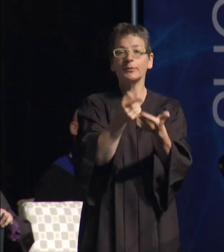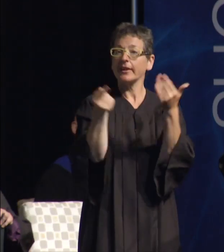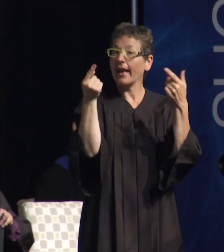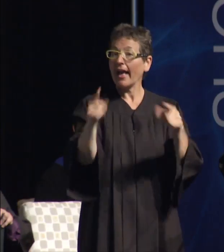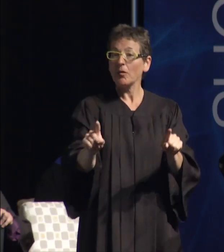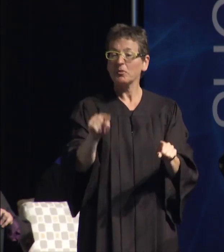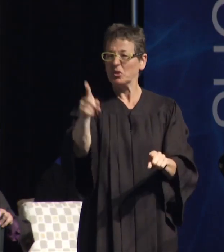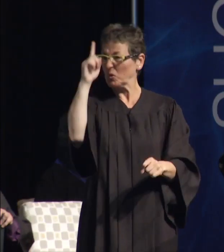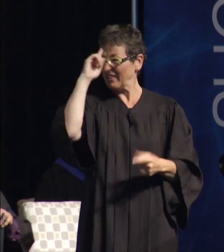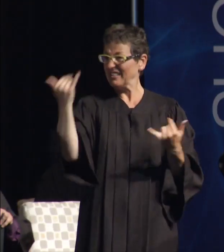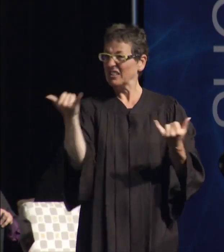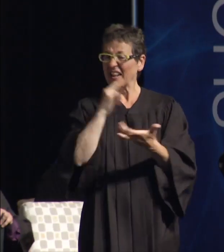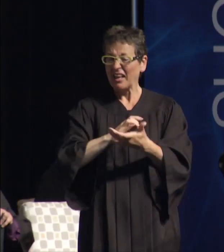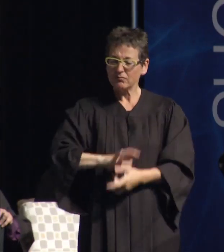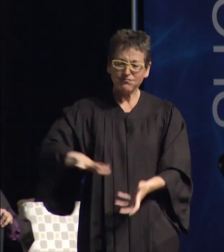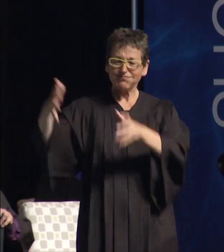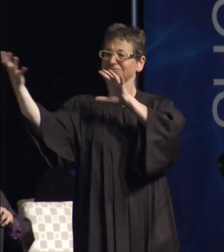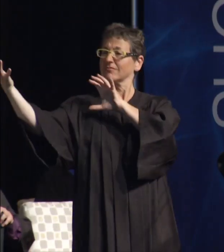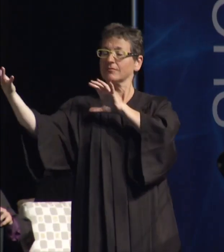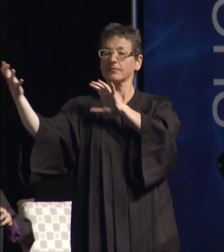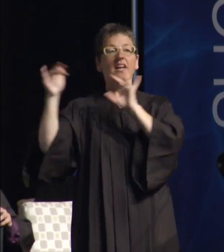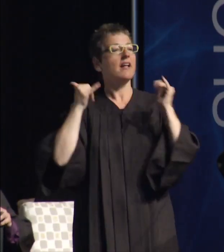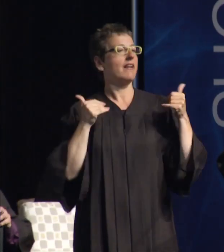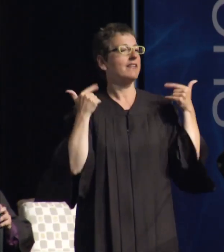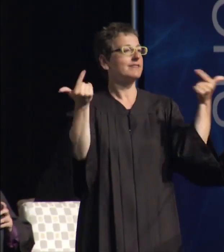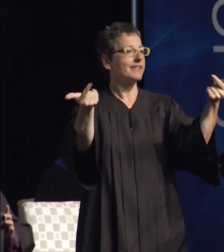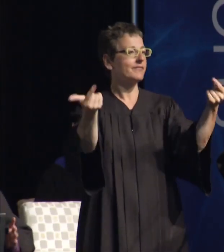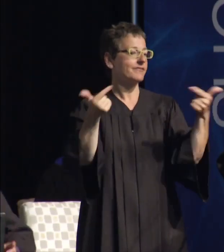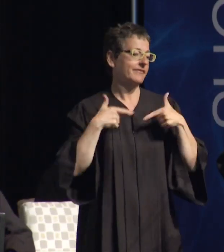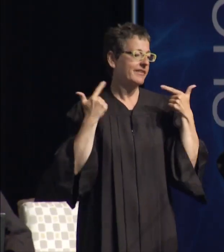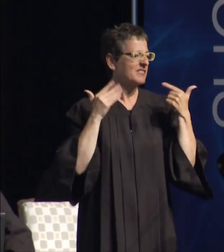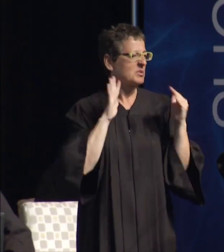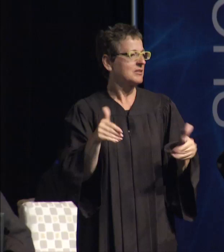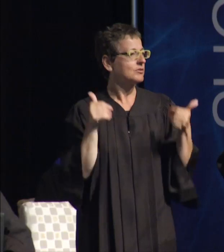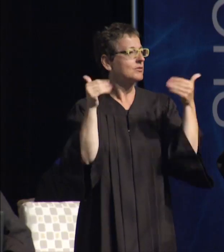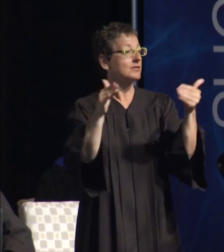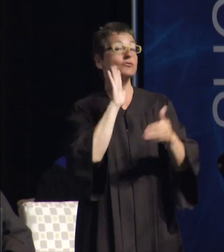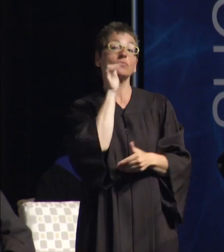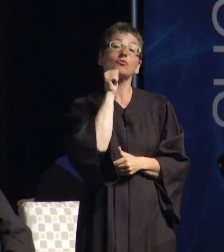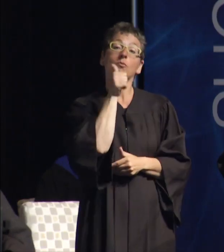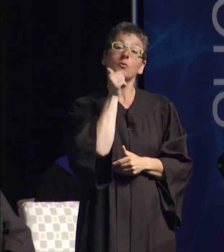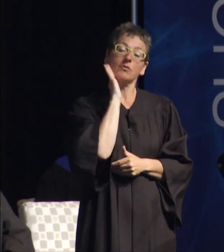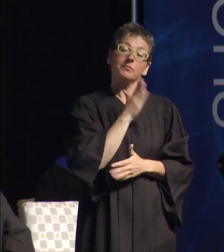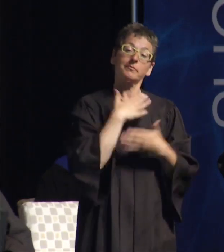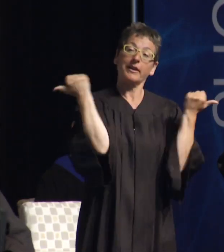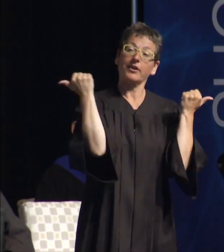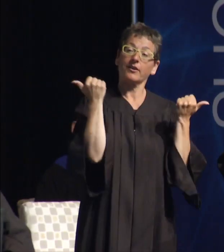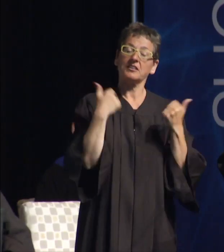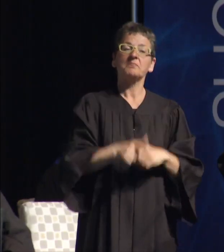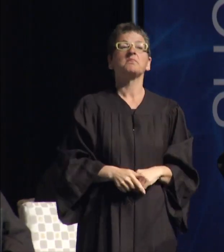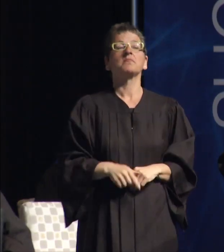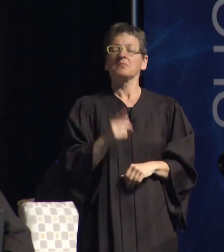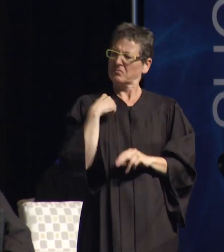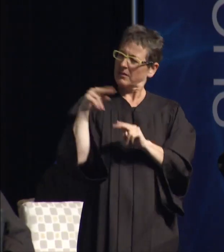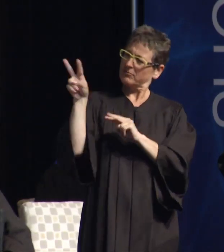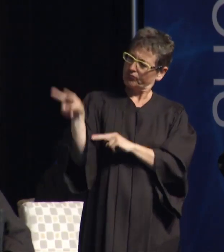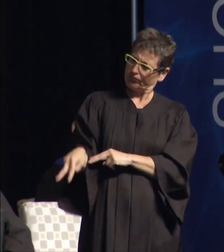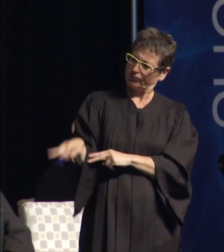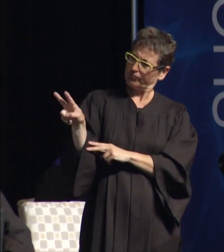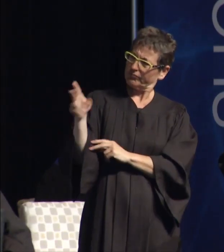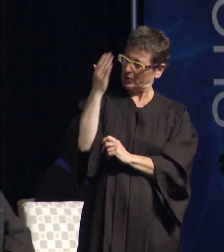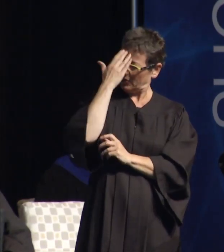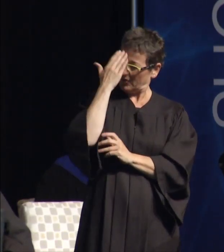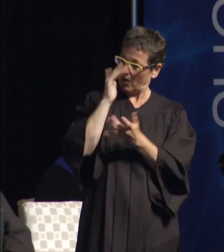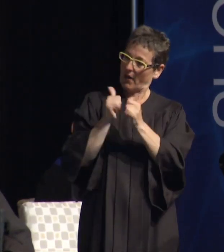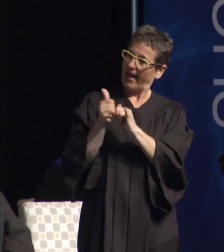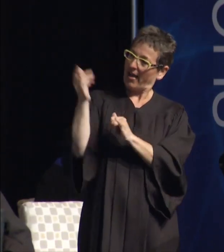bad it seems today, life does go on and it will be better tomorrow. I've learned that you can tell a lot about a person by the way he or